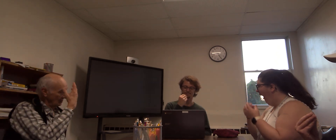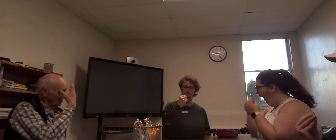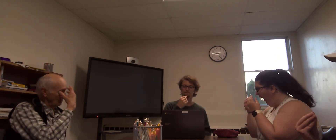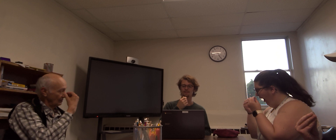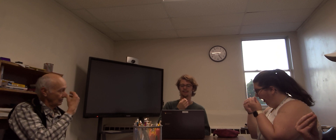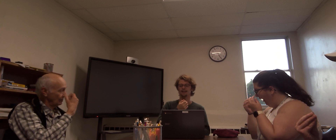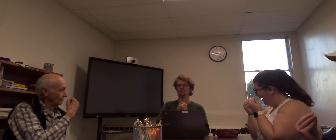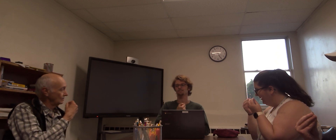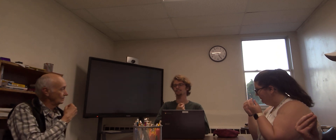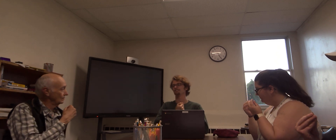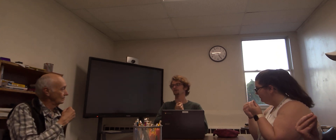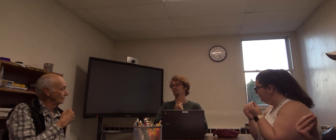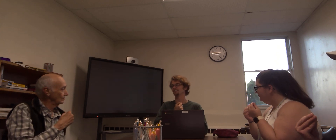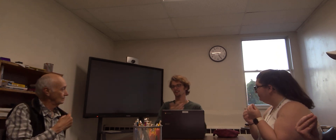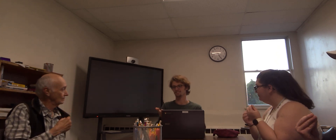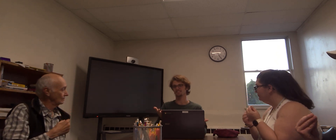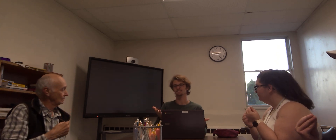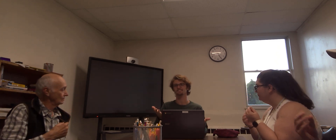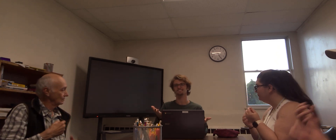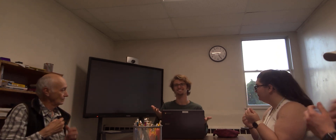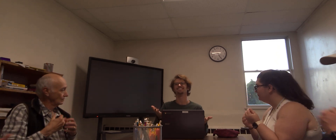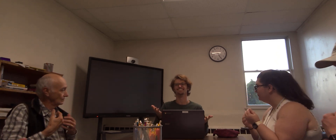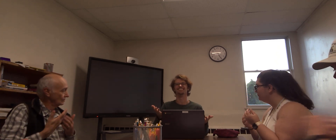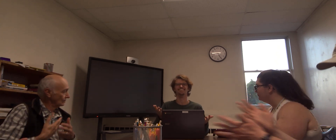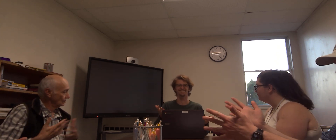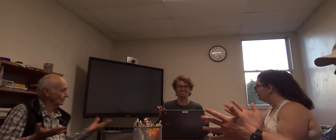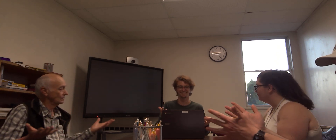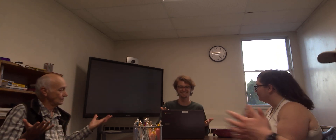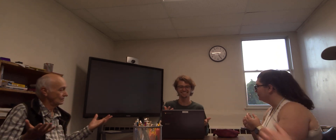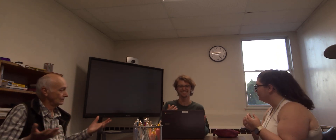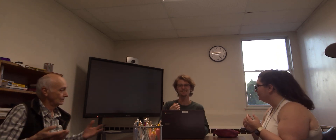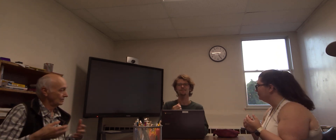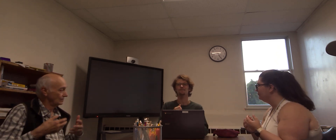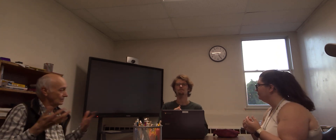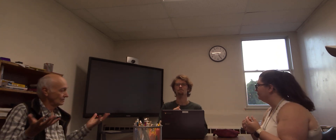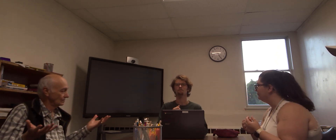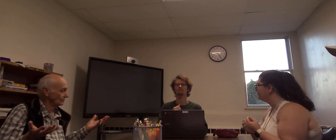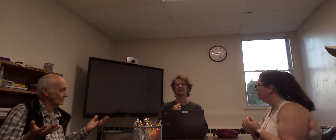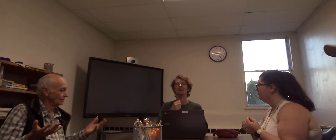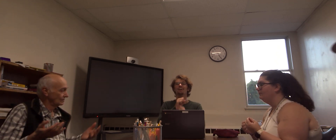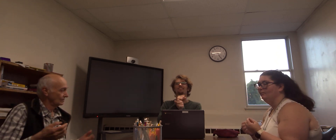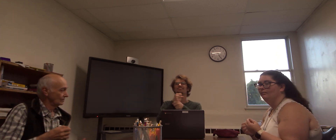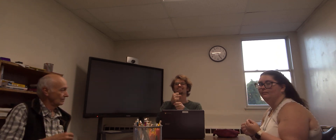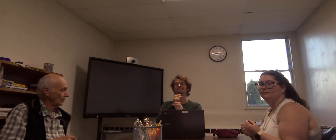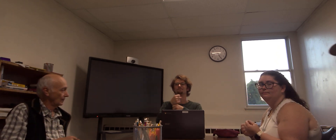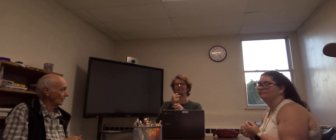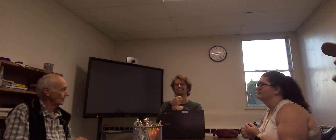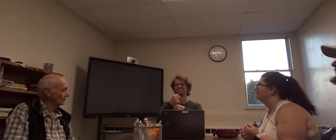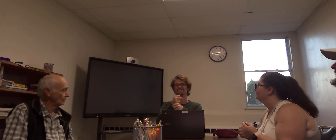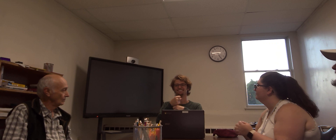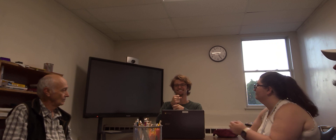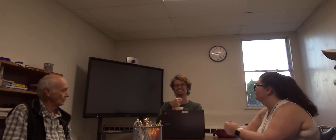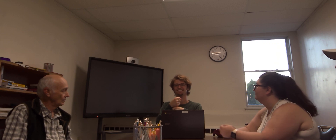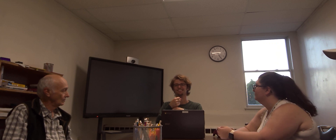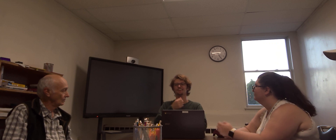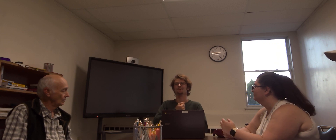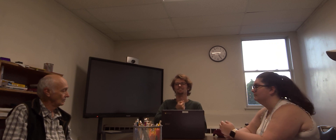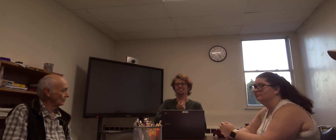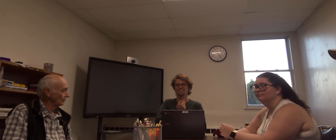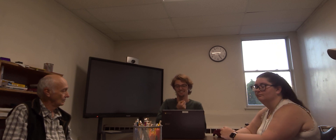And then And I also gave you exhausted. exhausted. Yeah, that's what I thought. Exhausted. We didn't say exhausted. That's to make. Okay, exhausted. We're gonna,